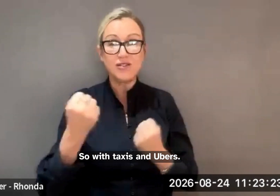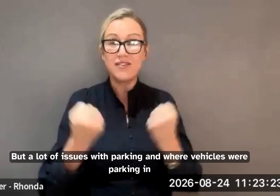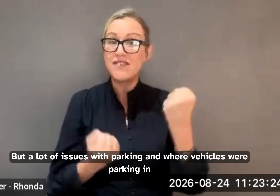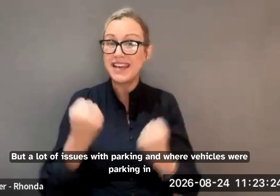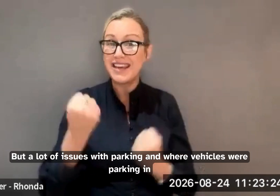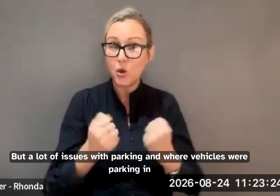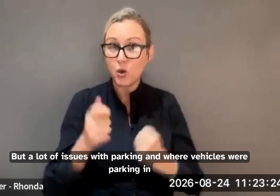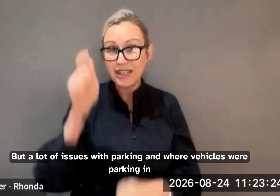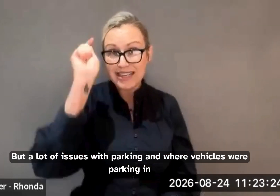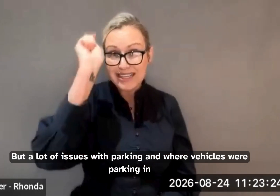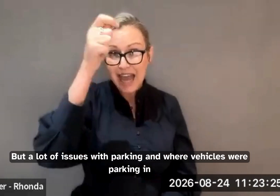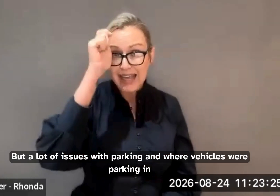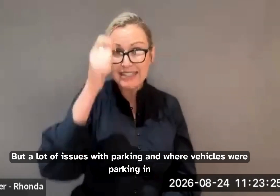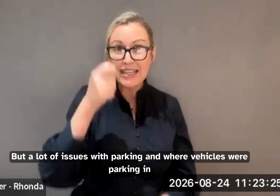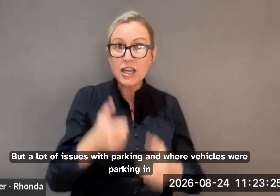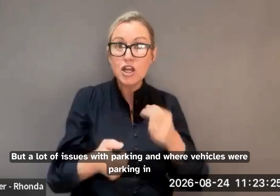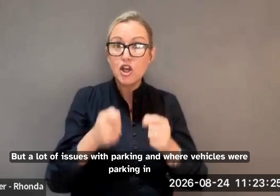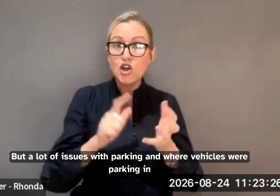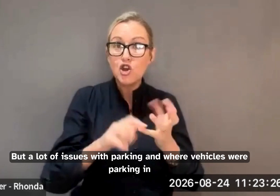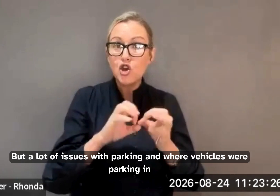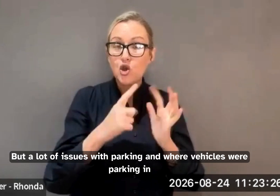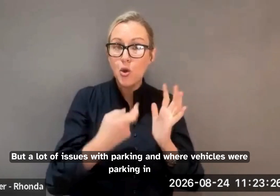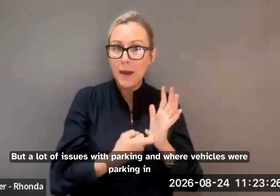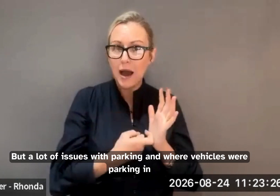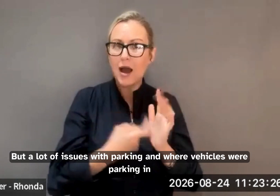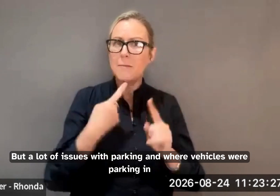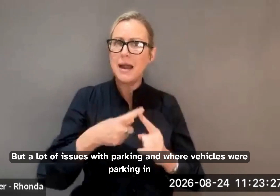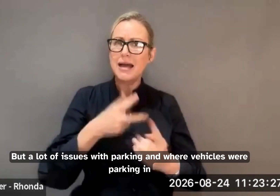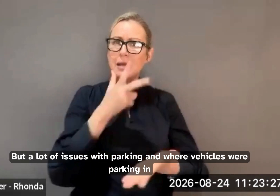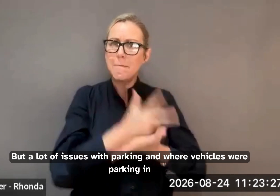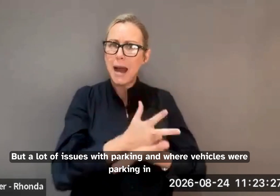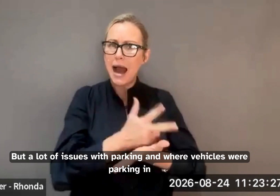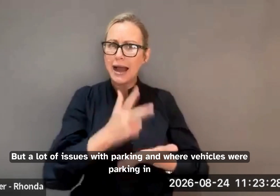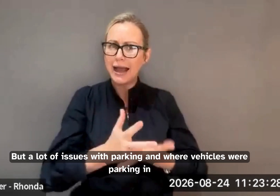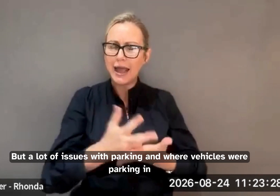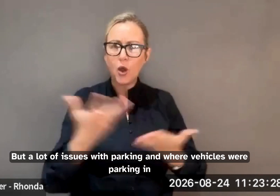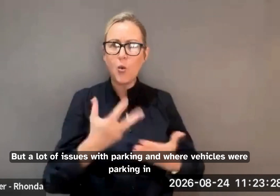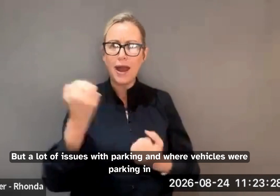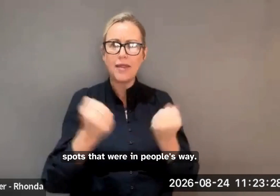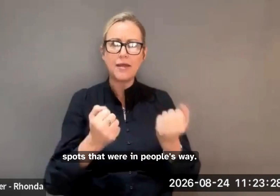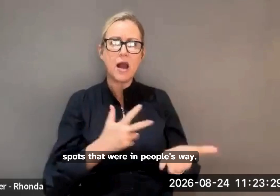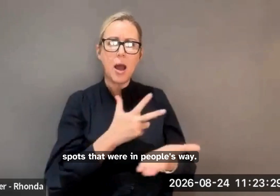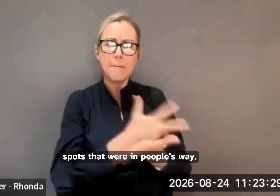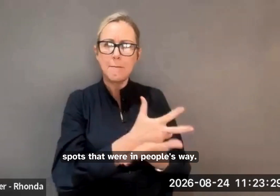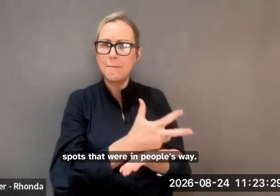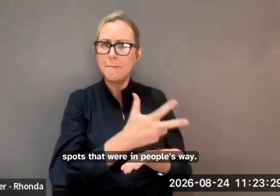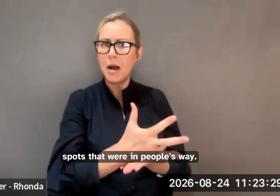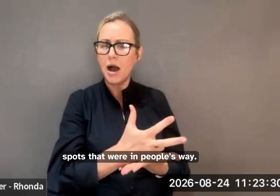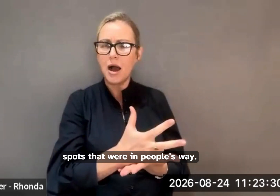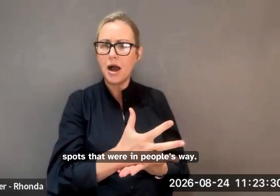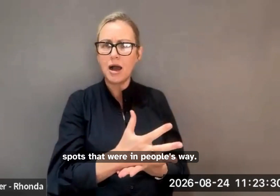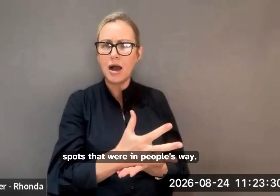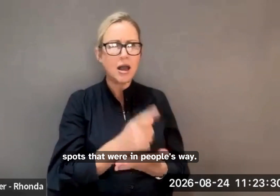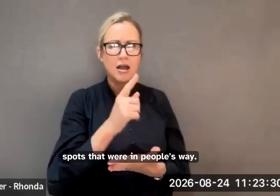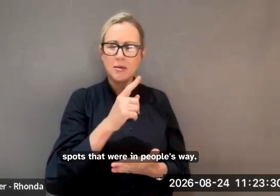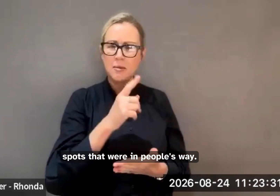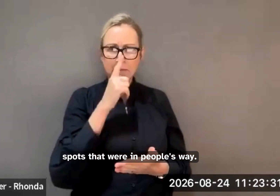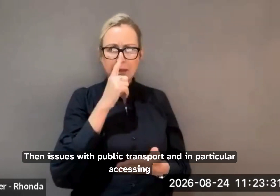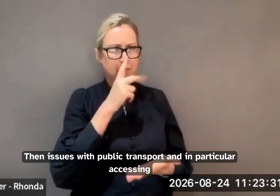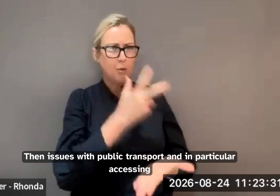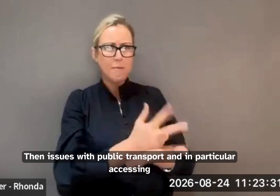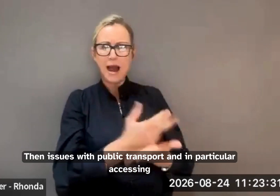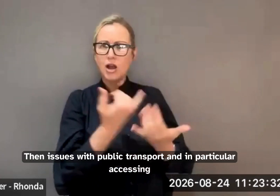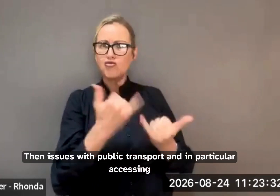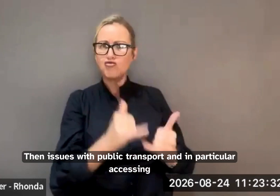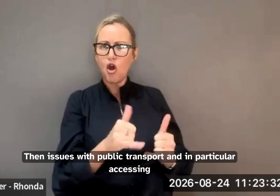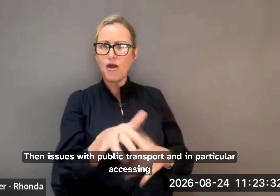and Ubers, but a lot of issues with parking and where vehicles were parking not in spots that were in people's